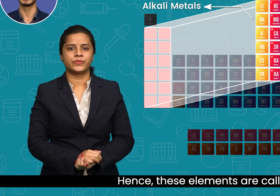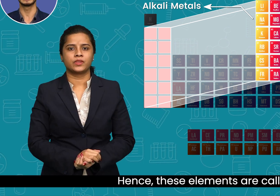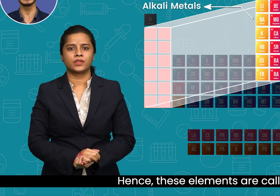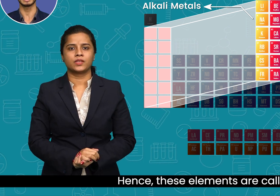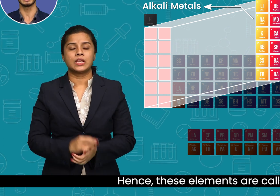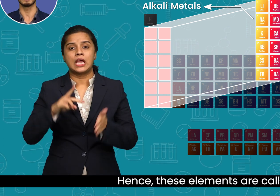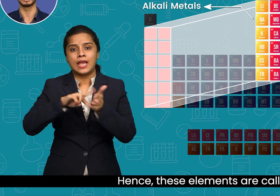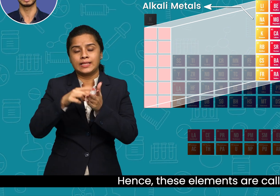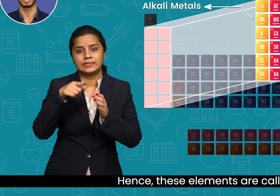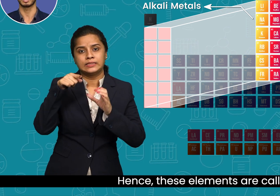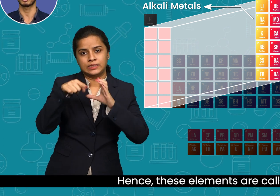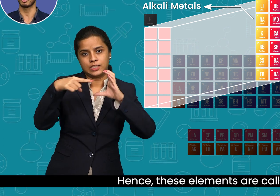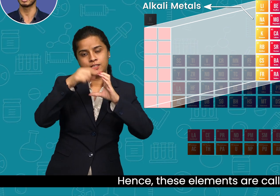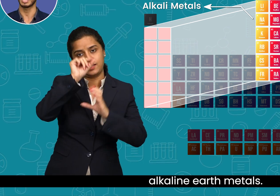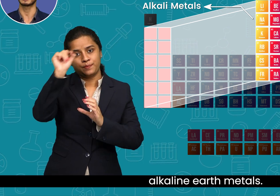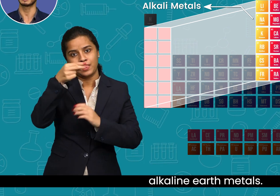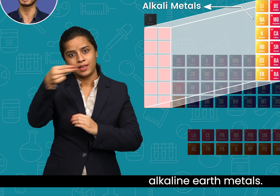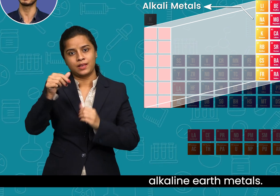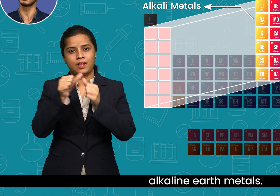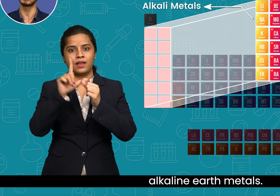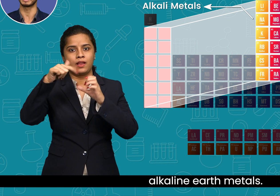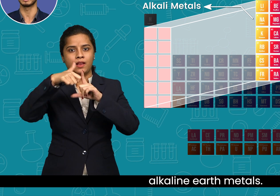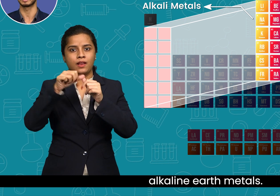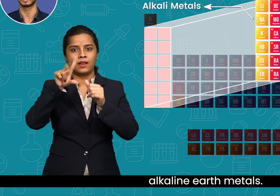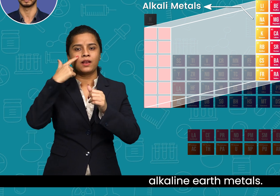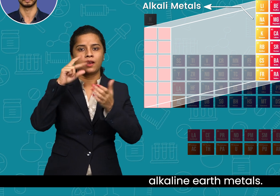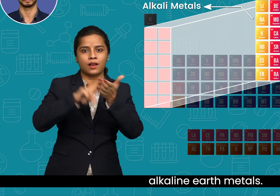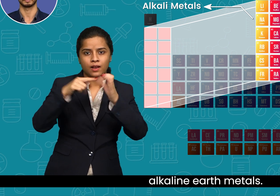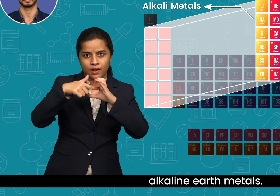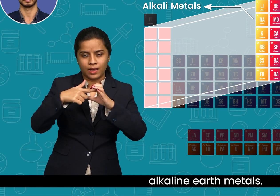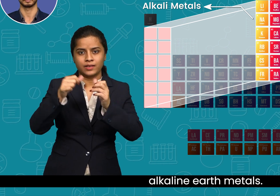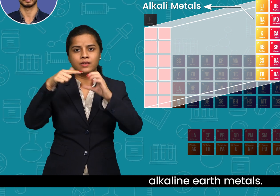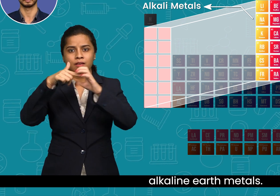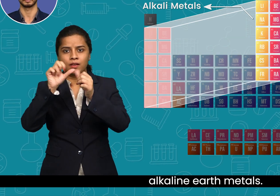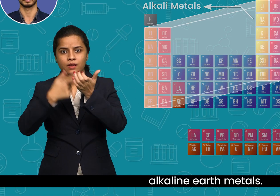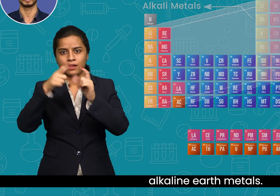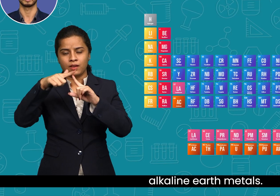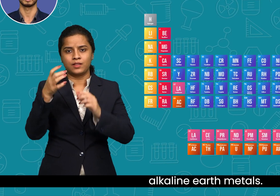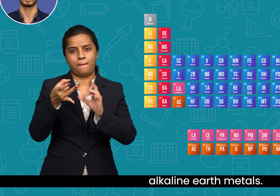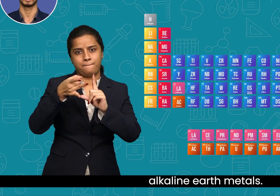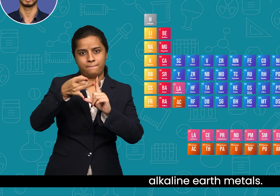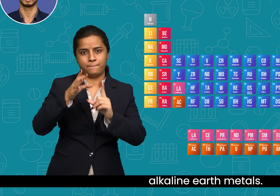Hence, these elements are called alkaline earth metals.